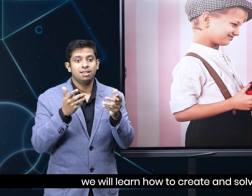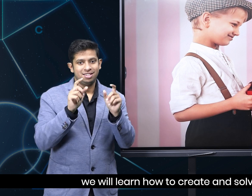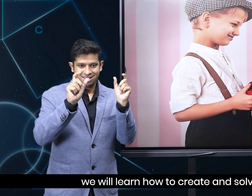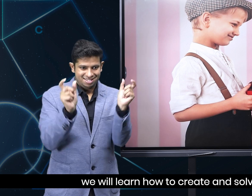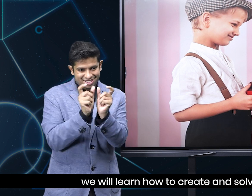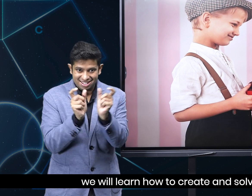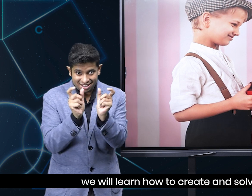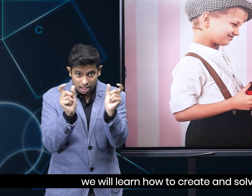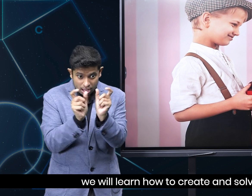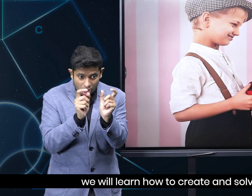equations.